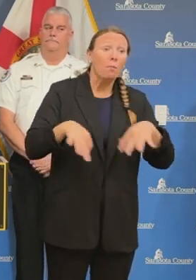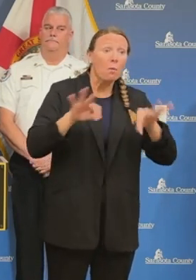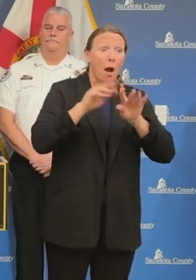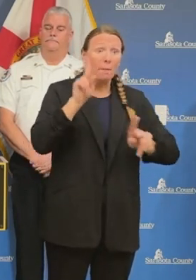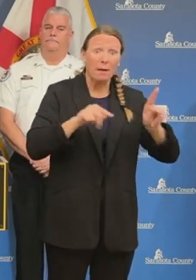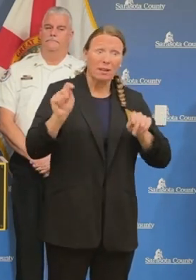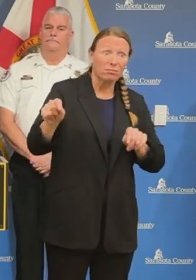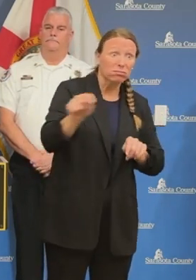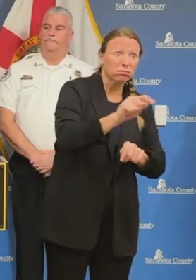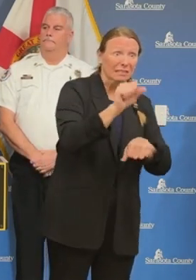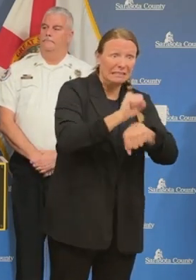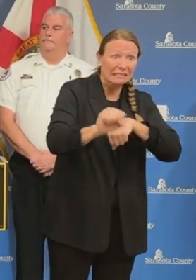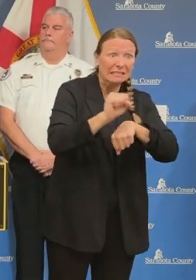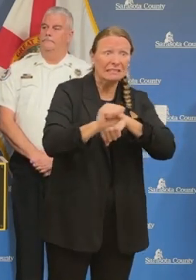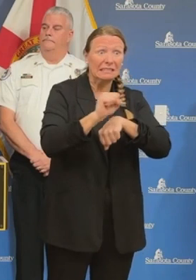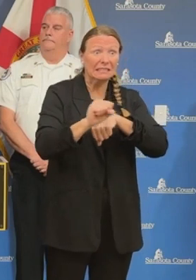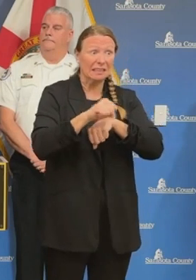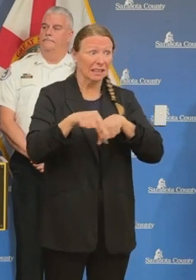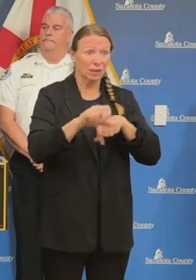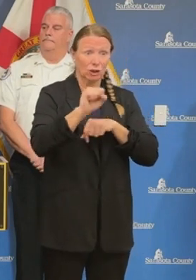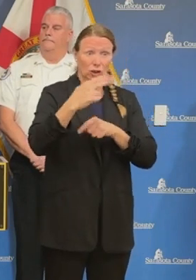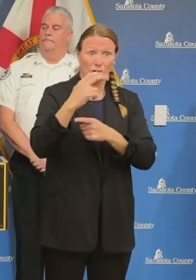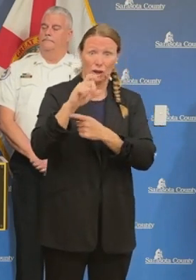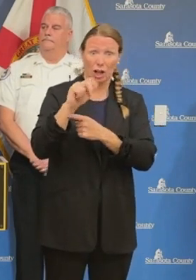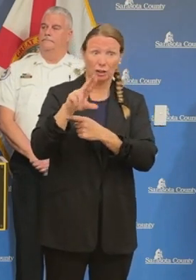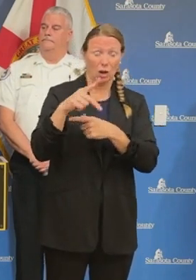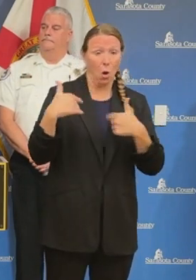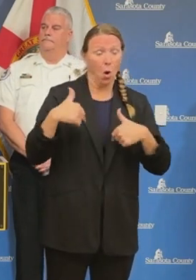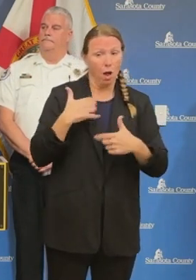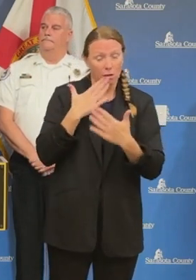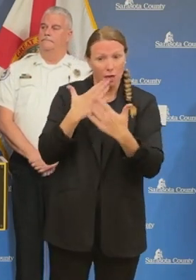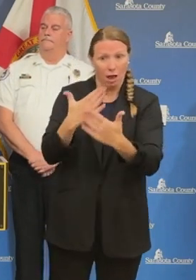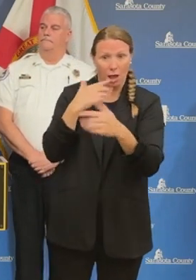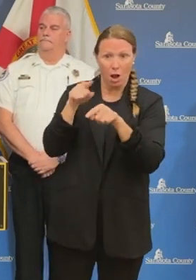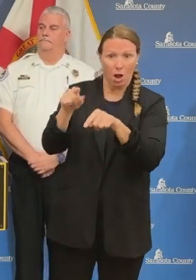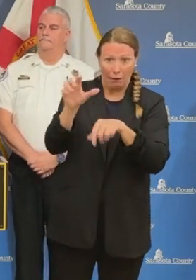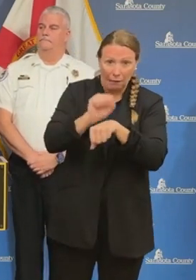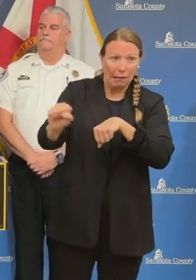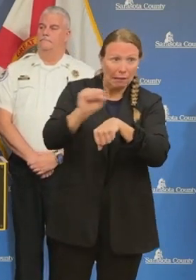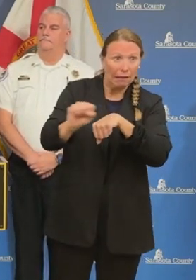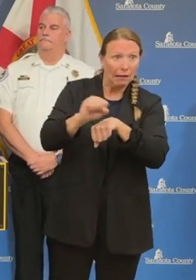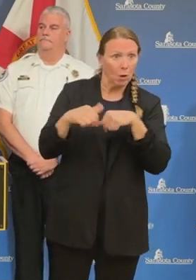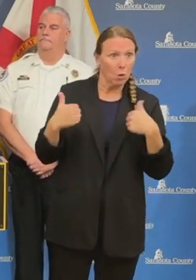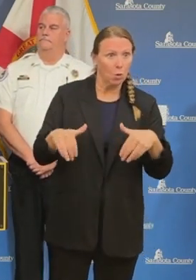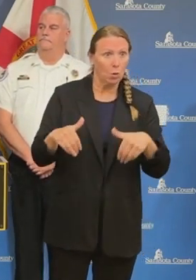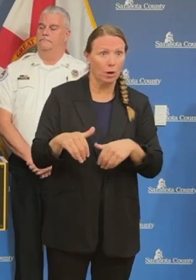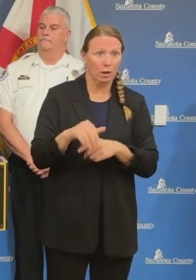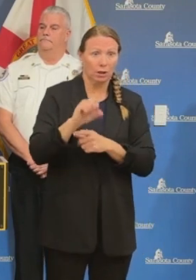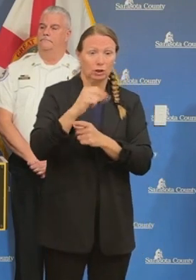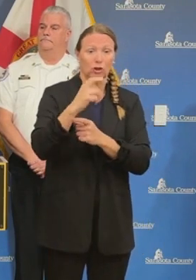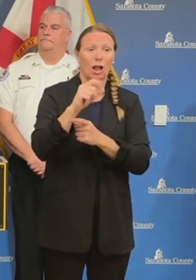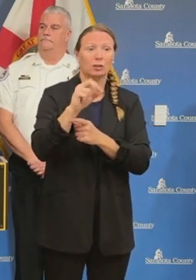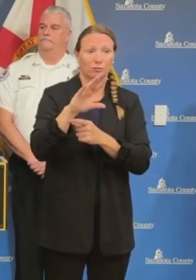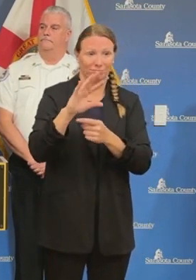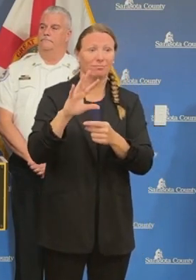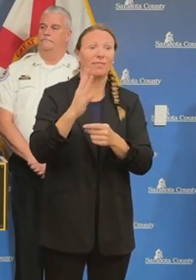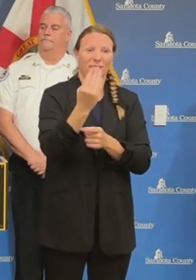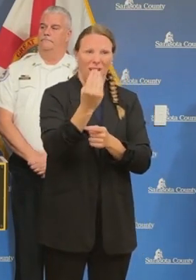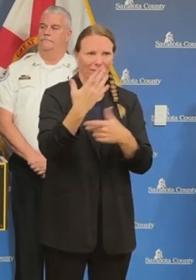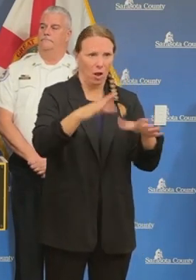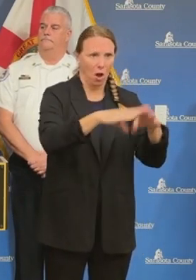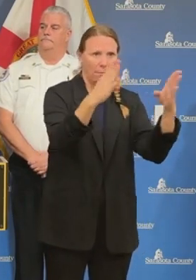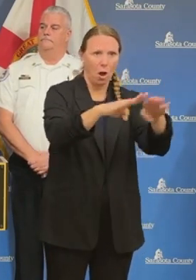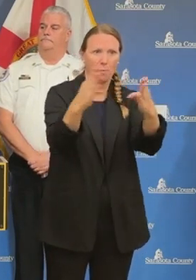our shelters today. We have 14 of our schools that are serving as shelters for this community, 2 of them being for medically